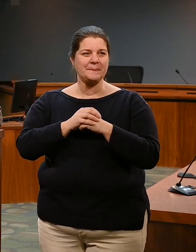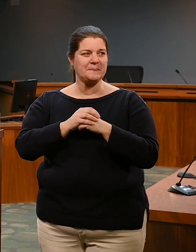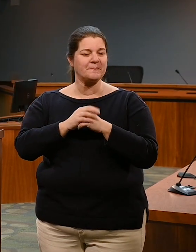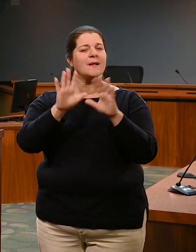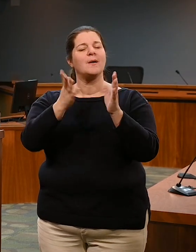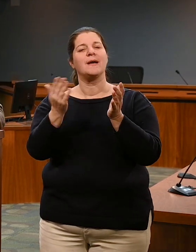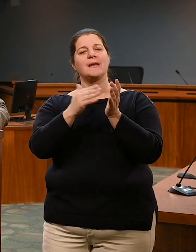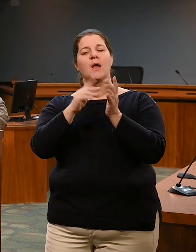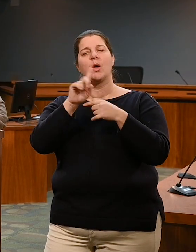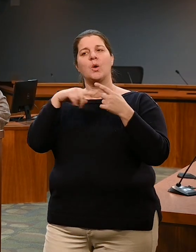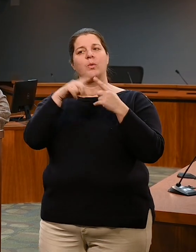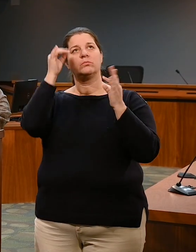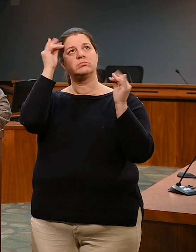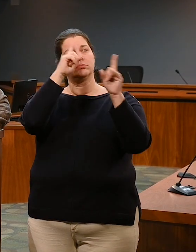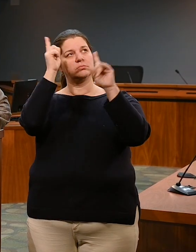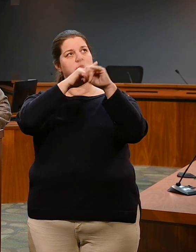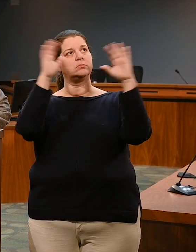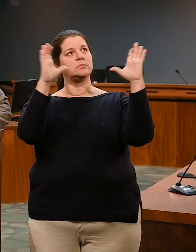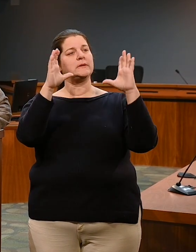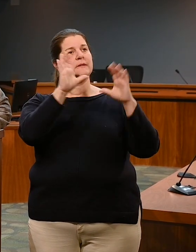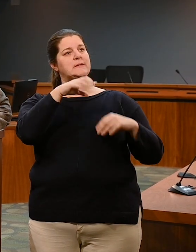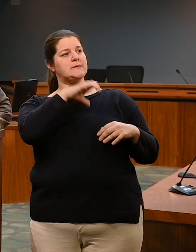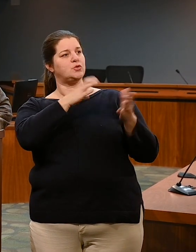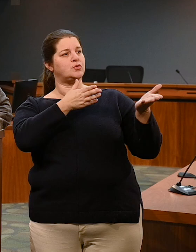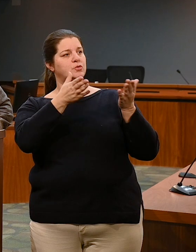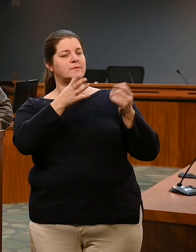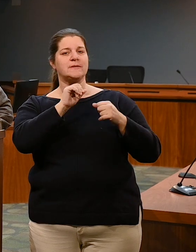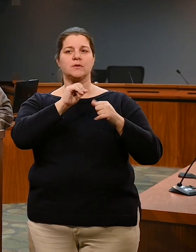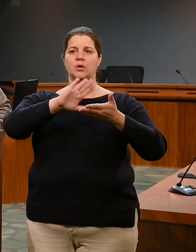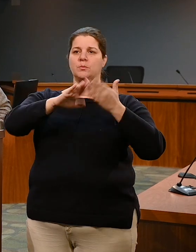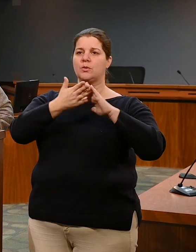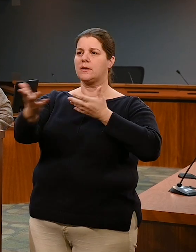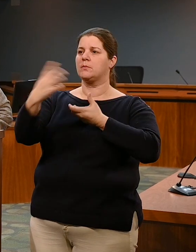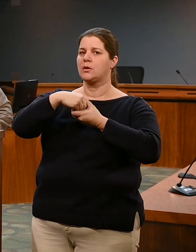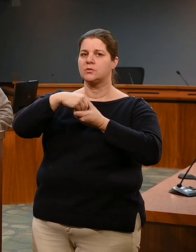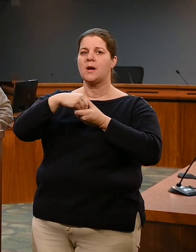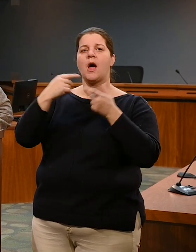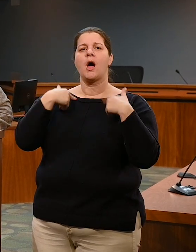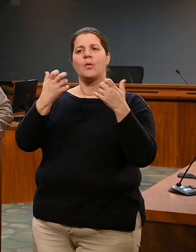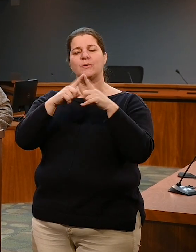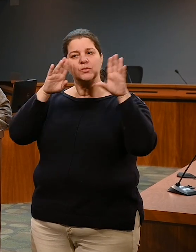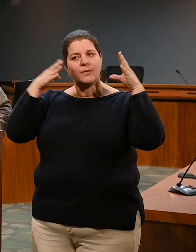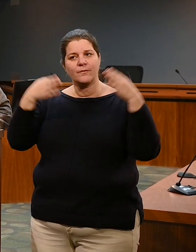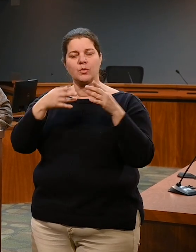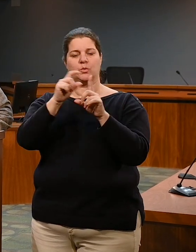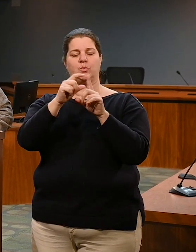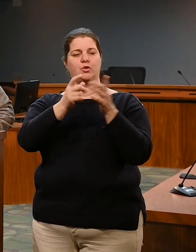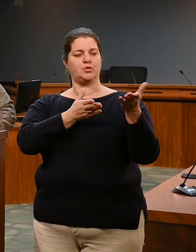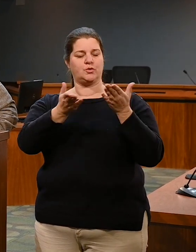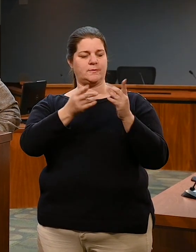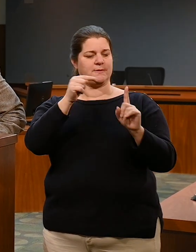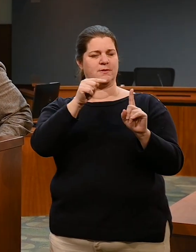And so when you think about like constituent services and community partnerships, right? For a second, I just want to focus on the word service, right? Like what does